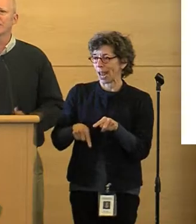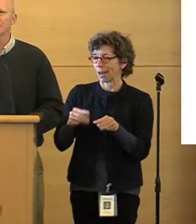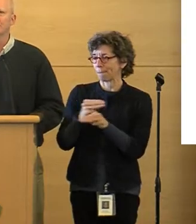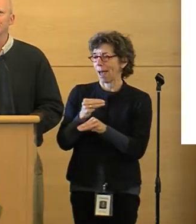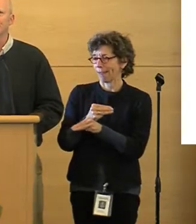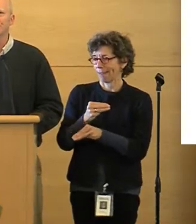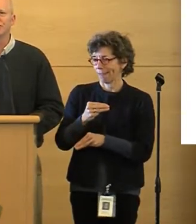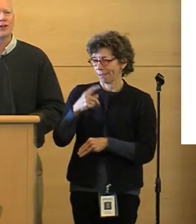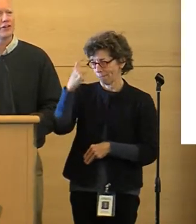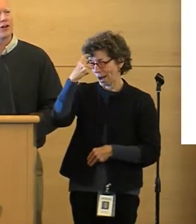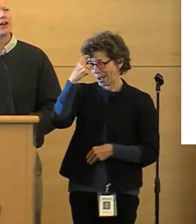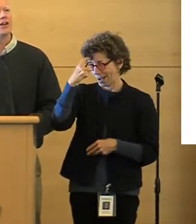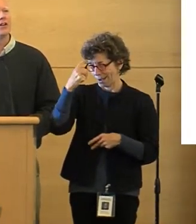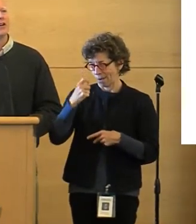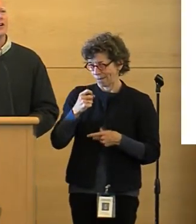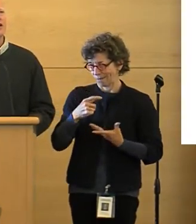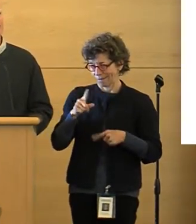keyboard or use a mouse.